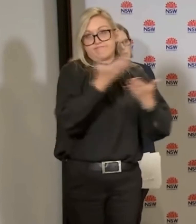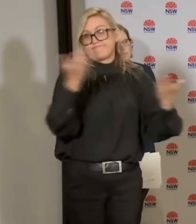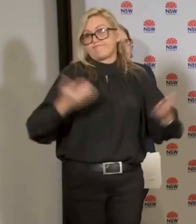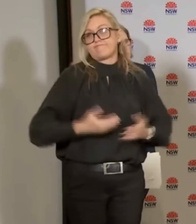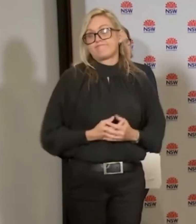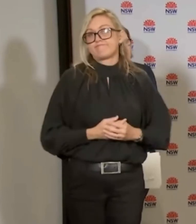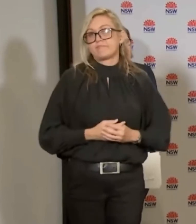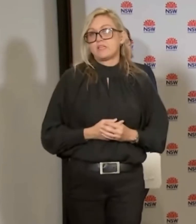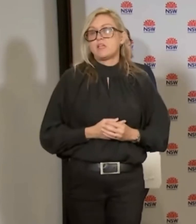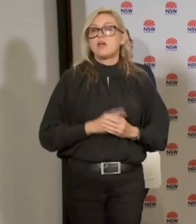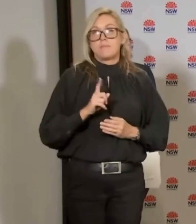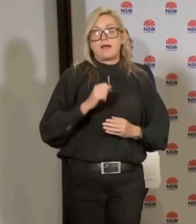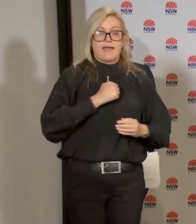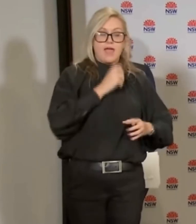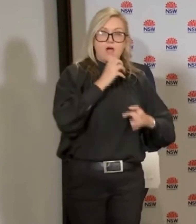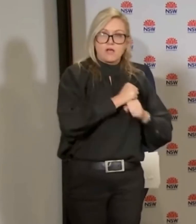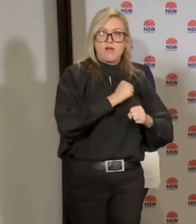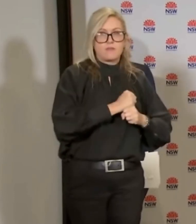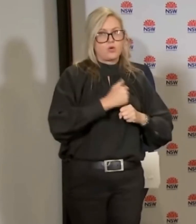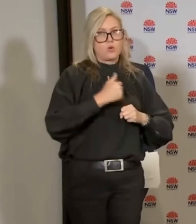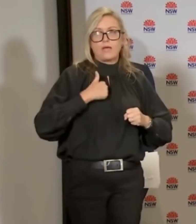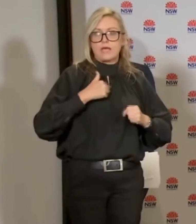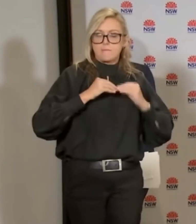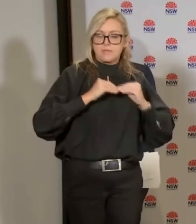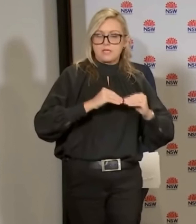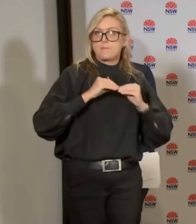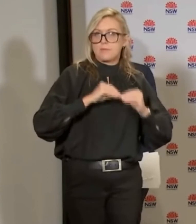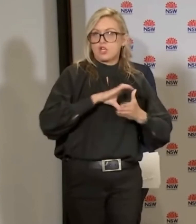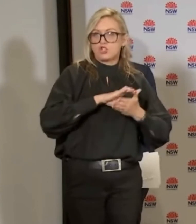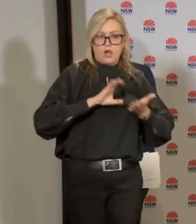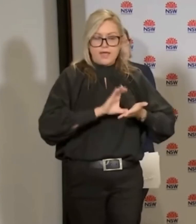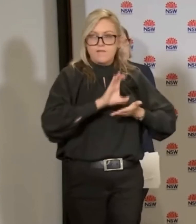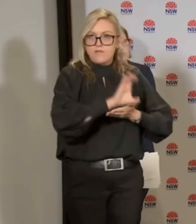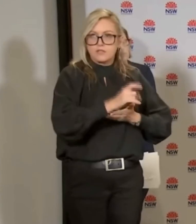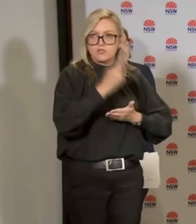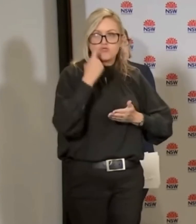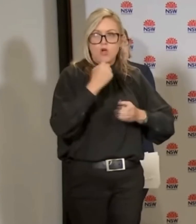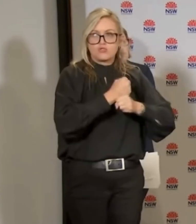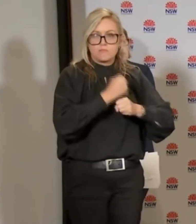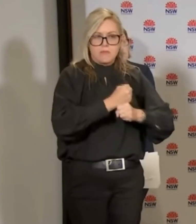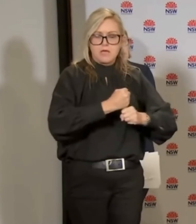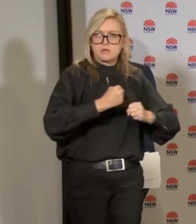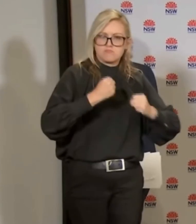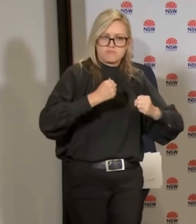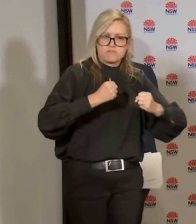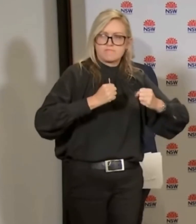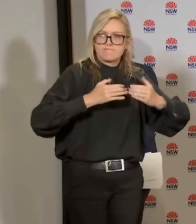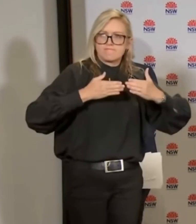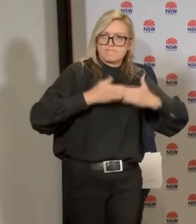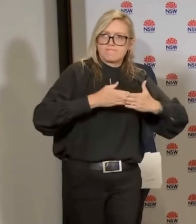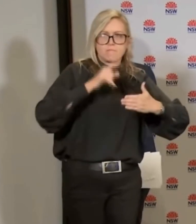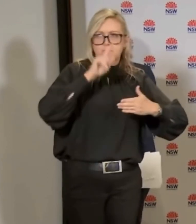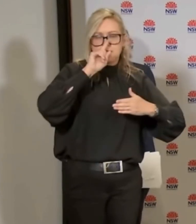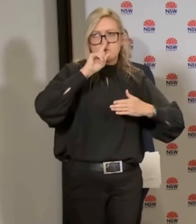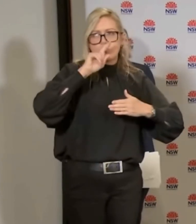But please know that our government is literally investing billions of dollars in building up the firewalls to make sure that any risk to our